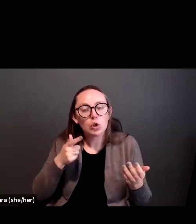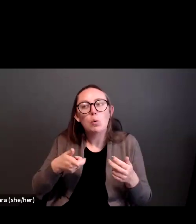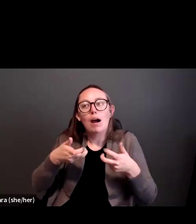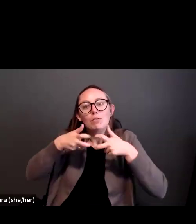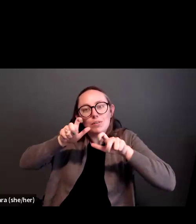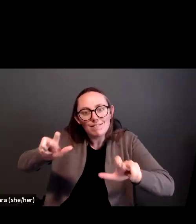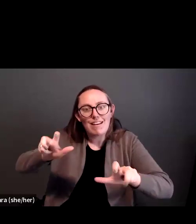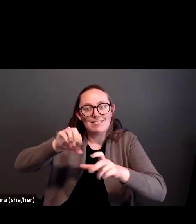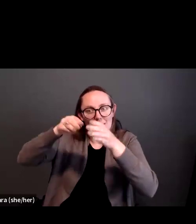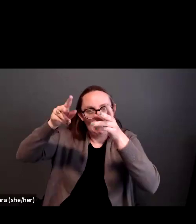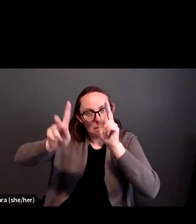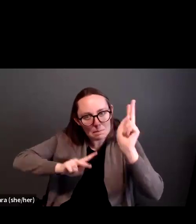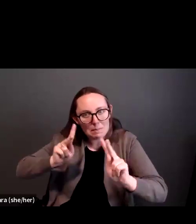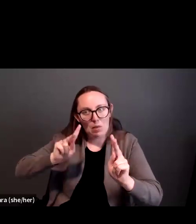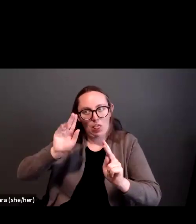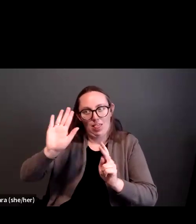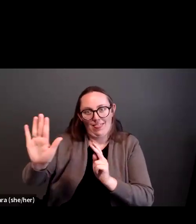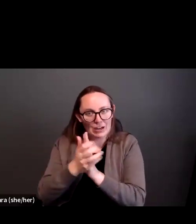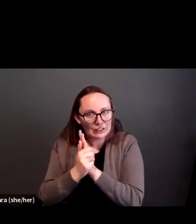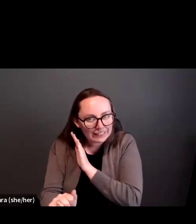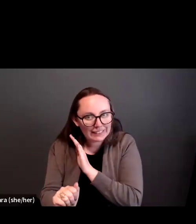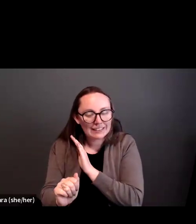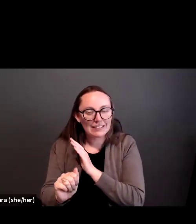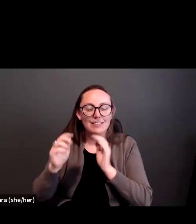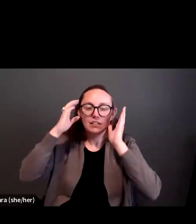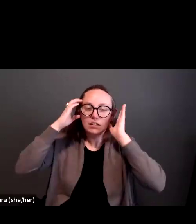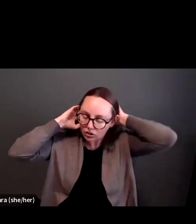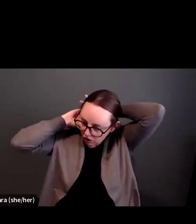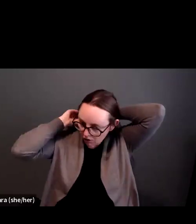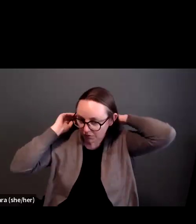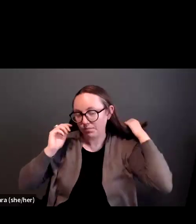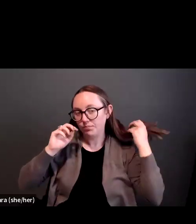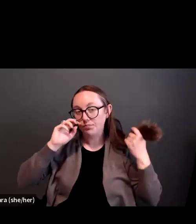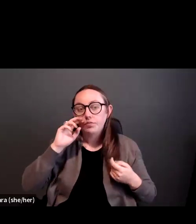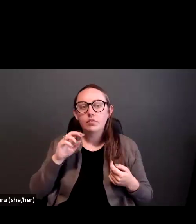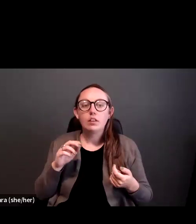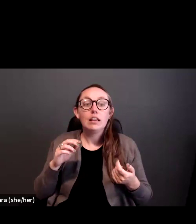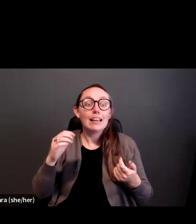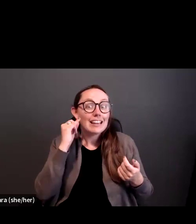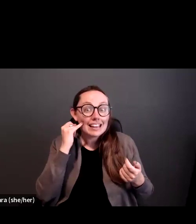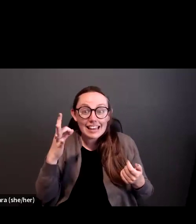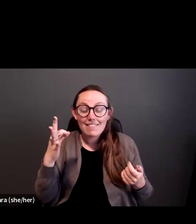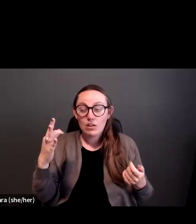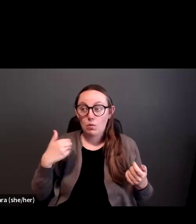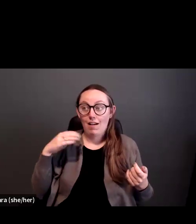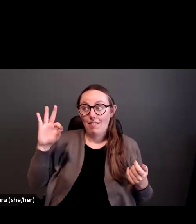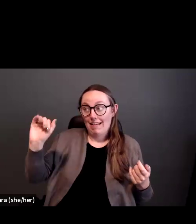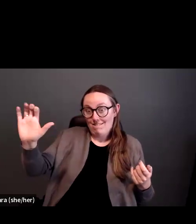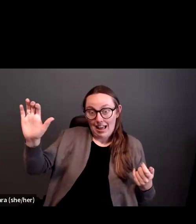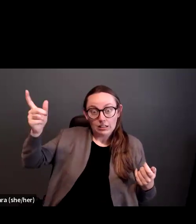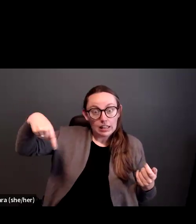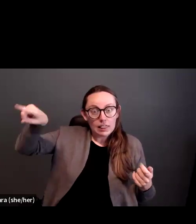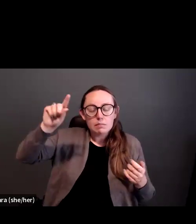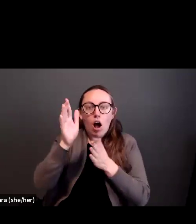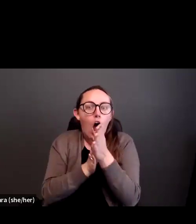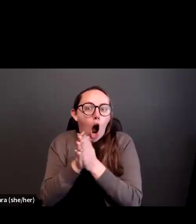to have an engaged faculty in the first place who want to do the work of implementing this stuff. I don't know what the